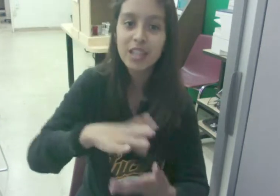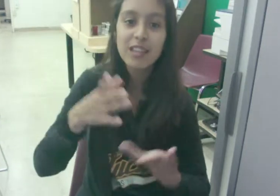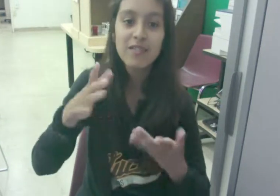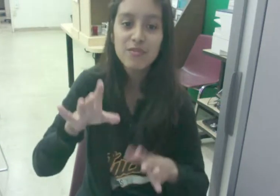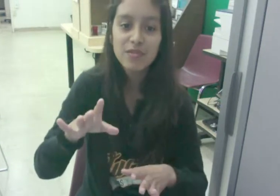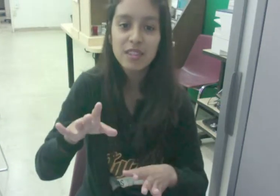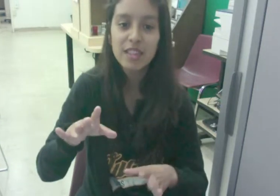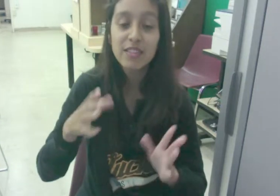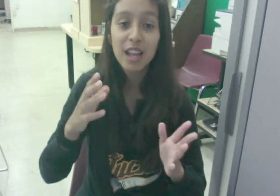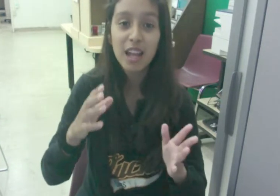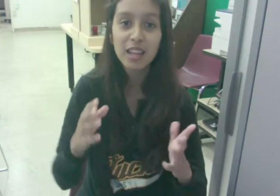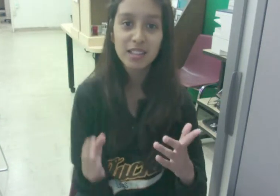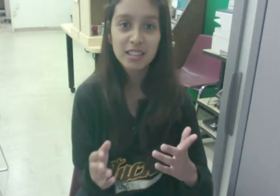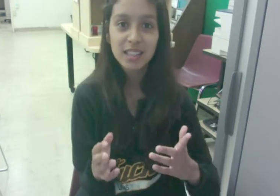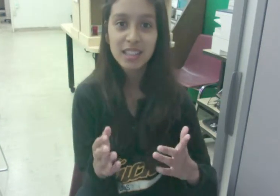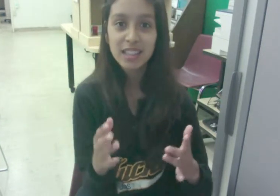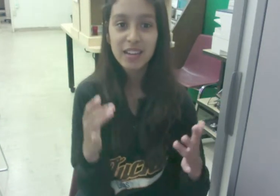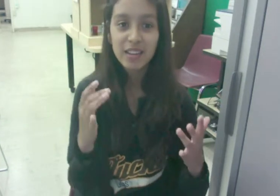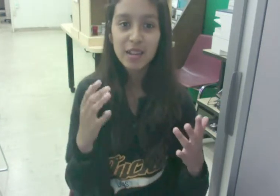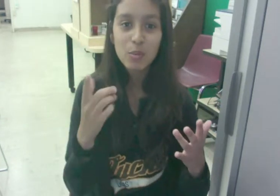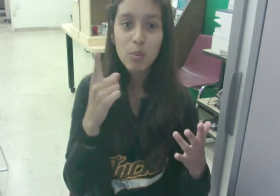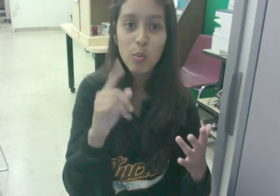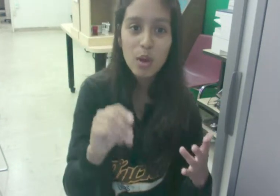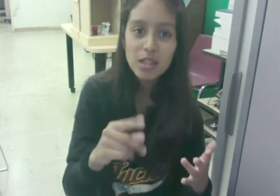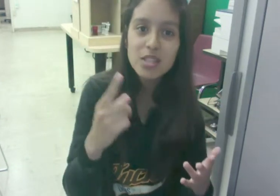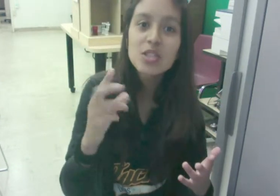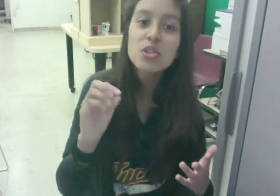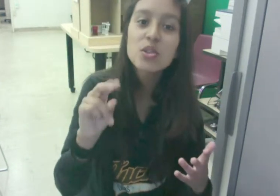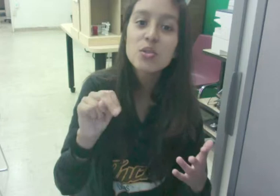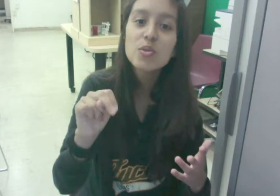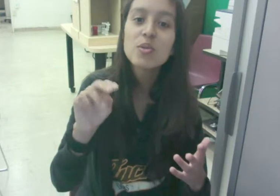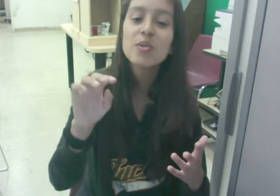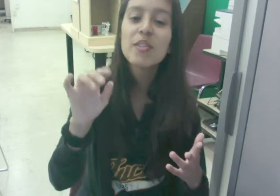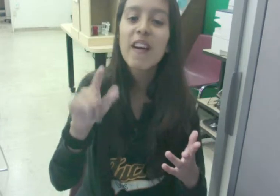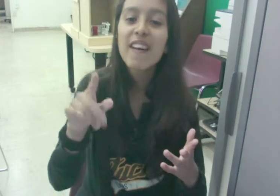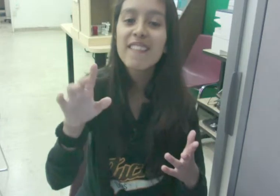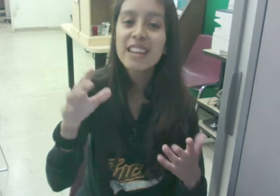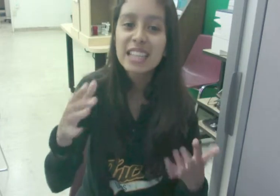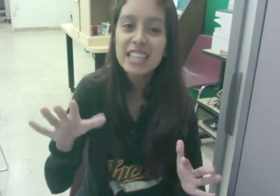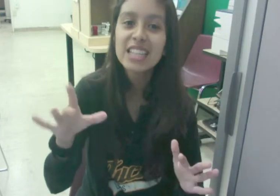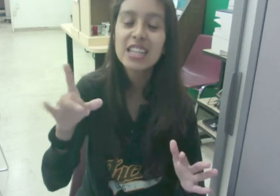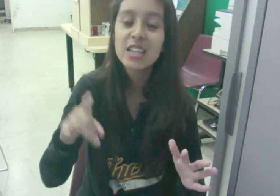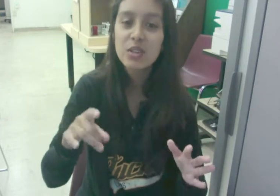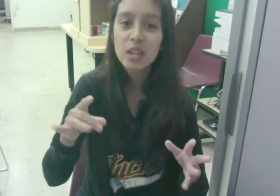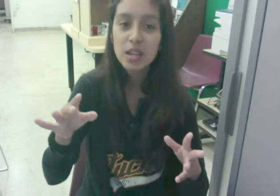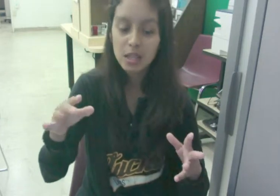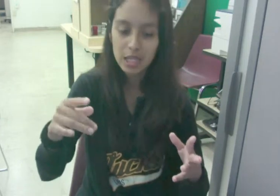sauce. You will now take the tortillas and just pop them in the microwave for a minute.